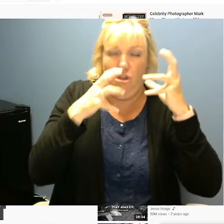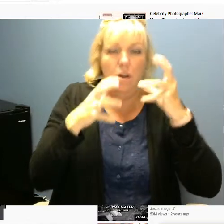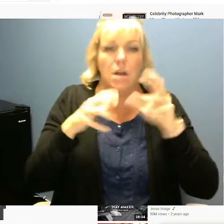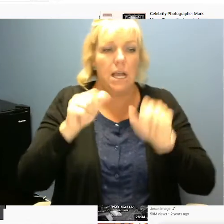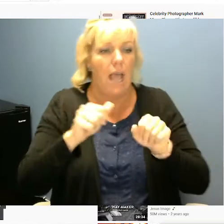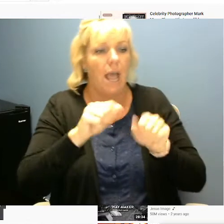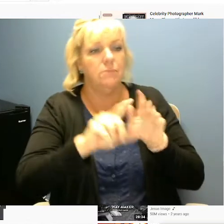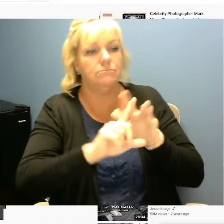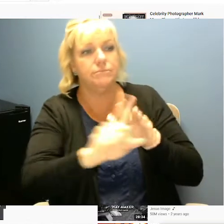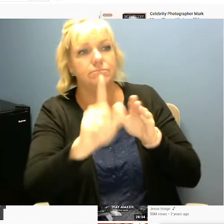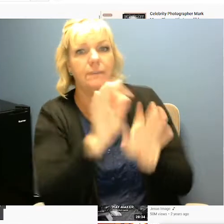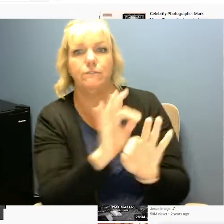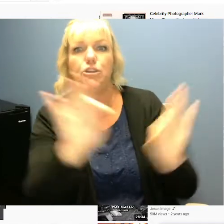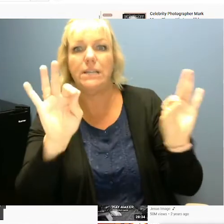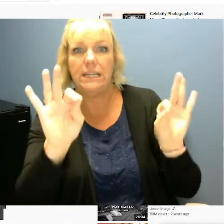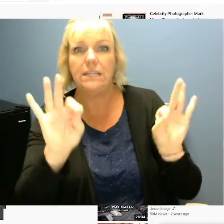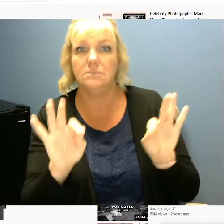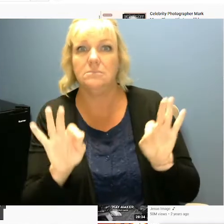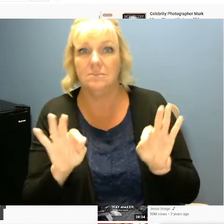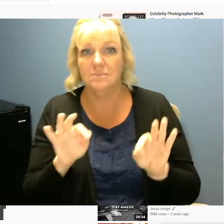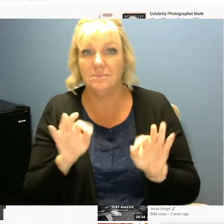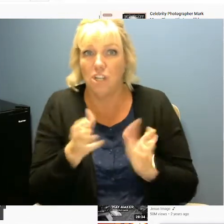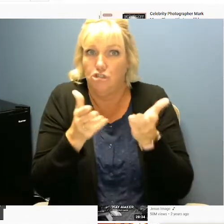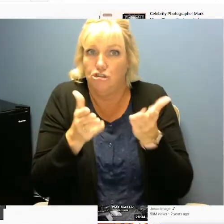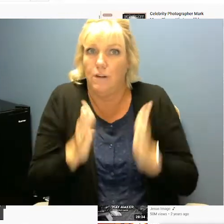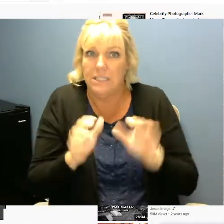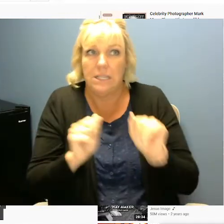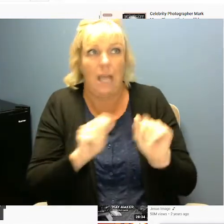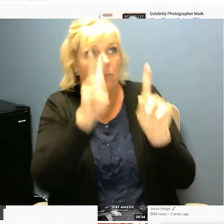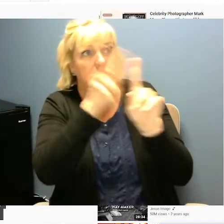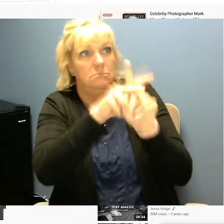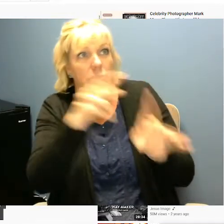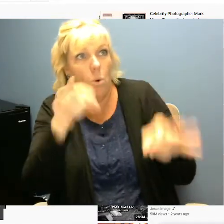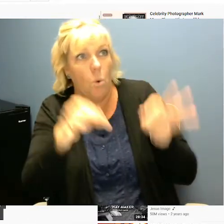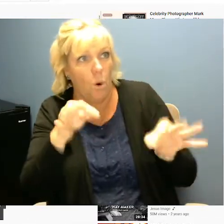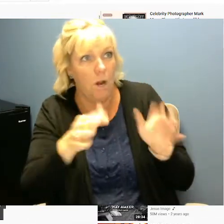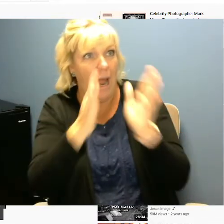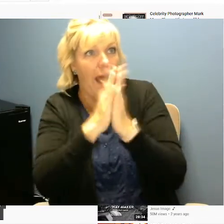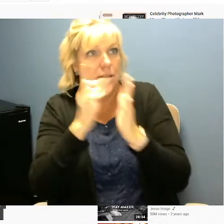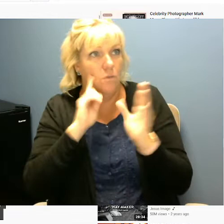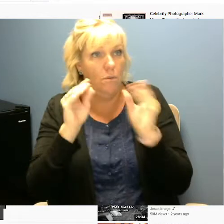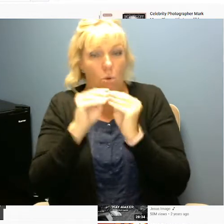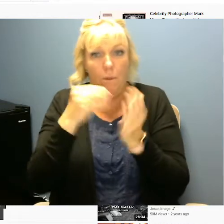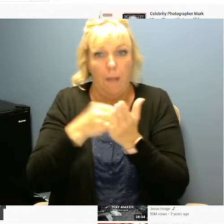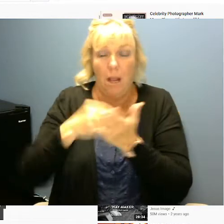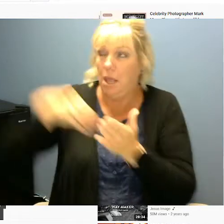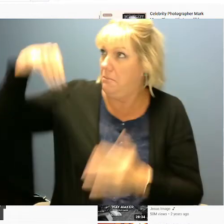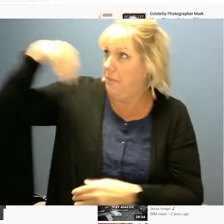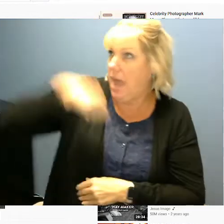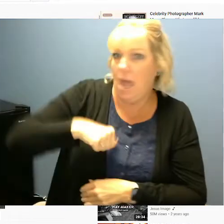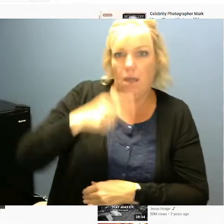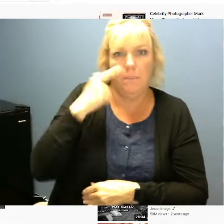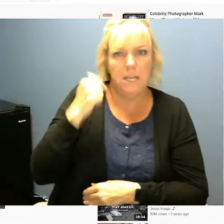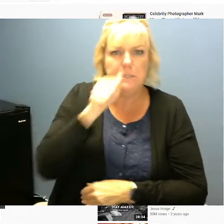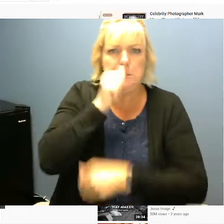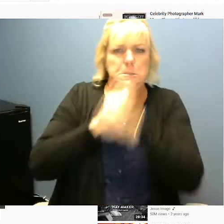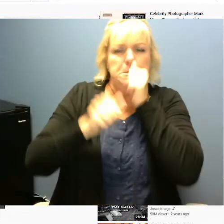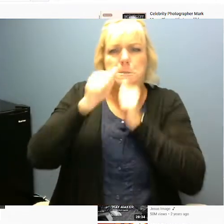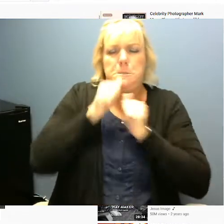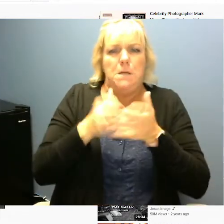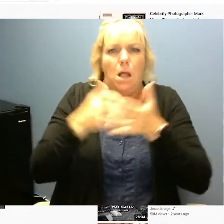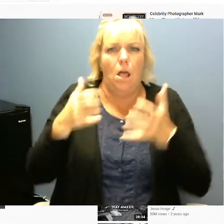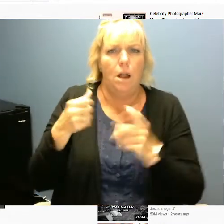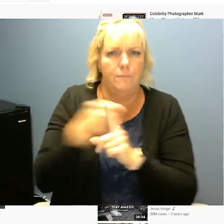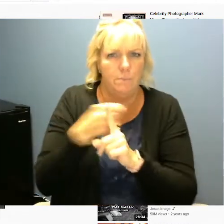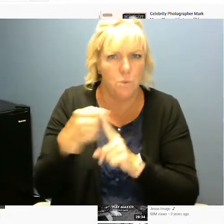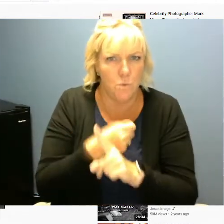further petition the court for more compensation for the abuse that they suffered. So a couple of things here.